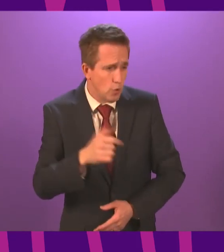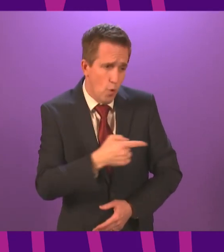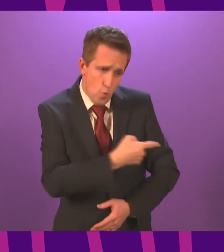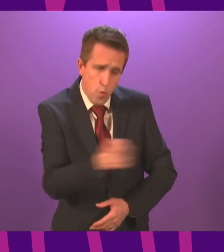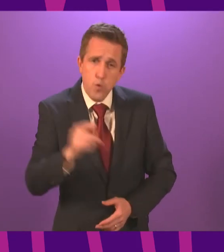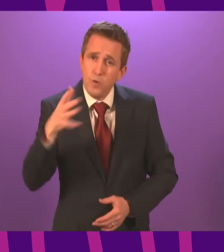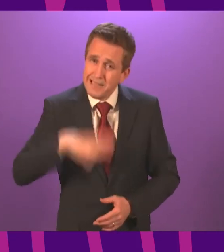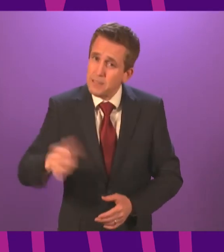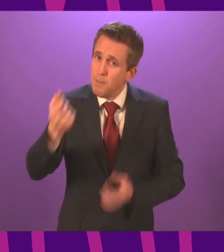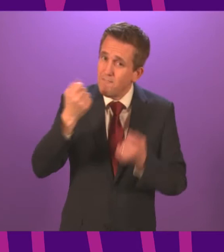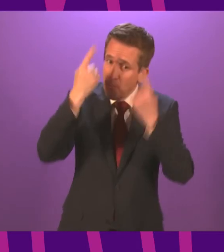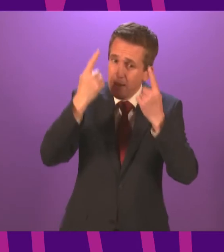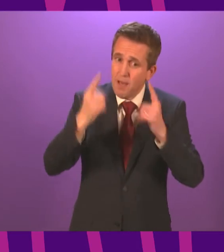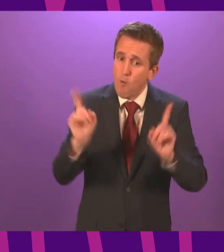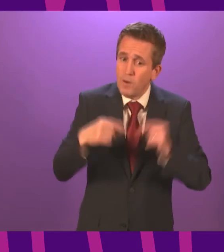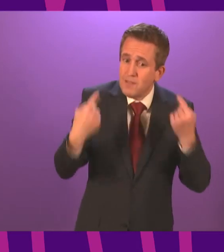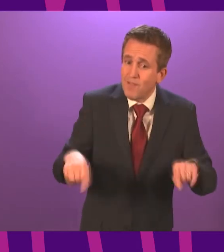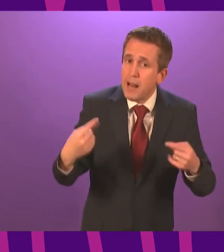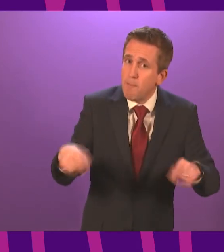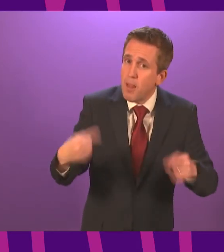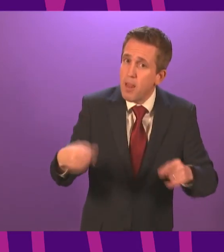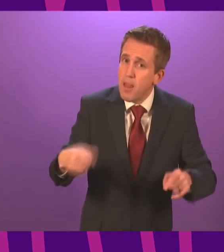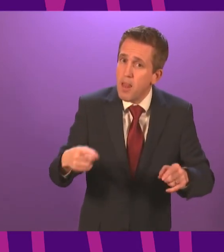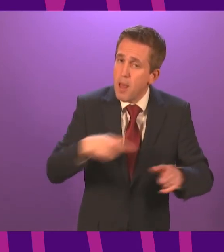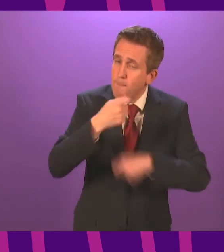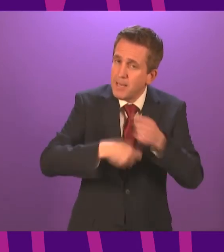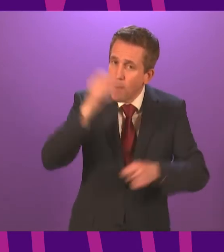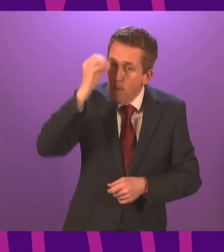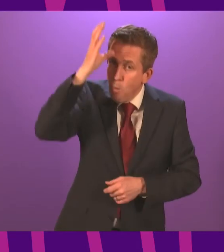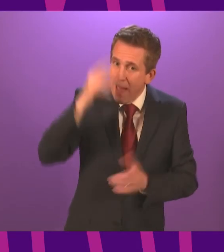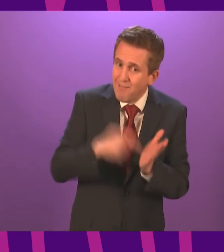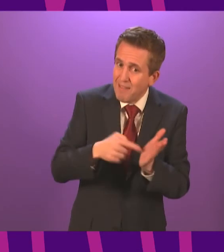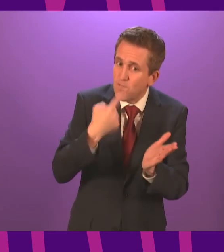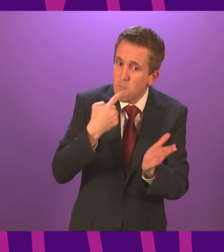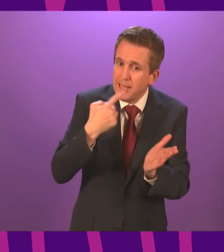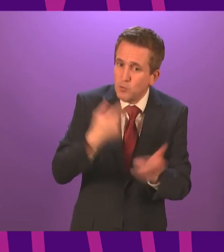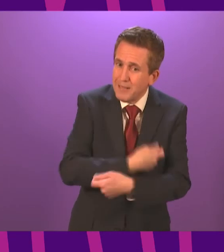familiar with what is already available and make themselves familiar with it as well.